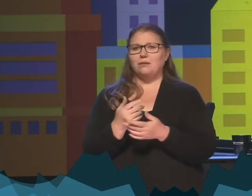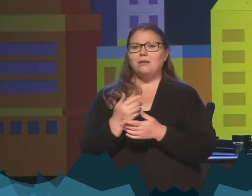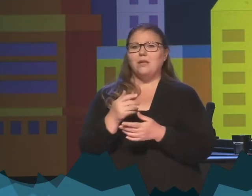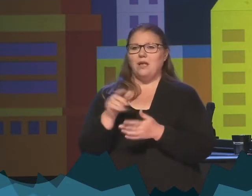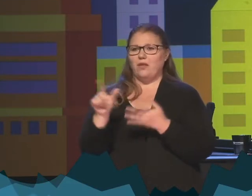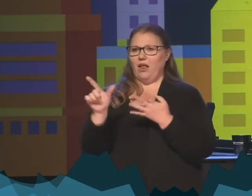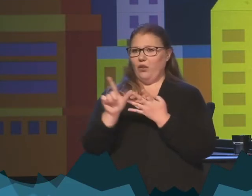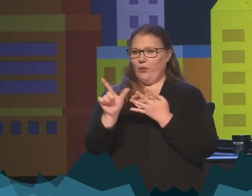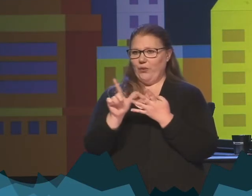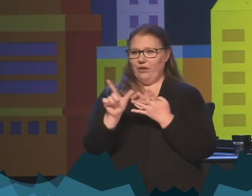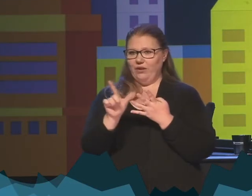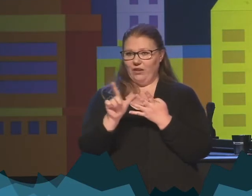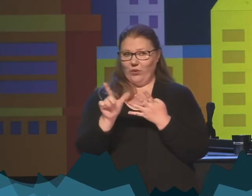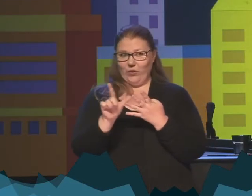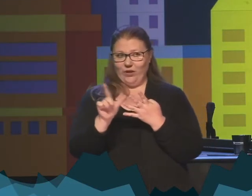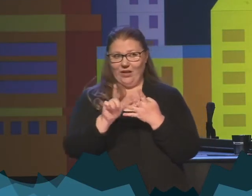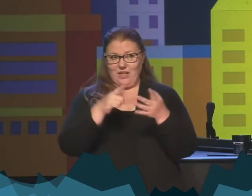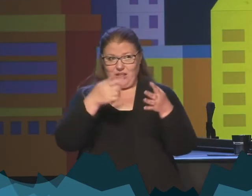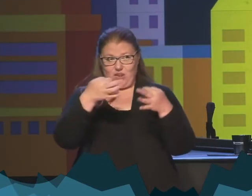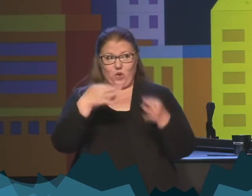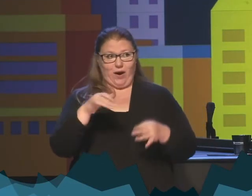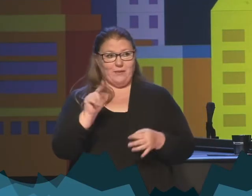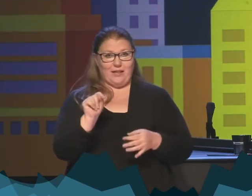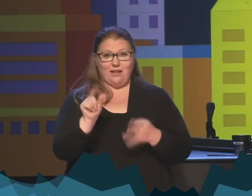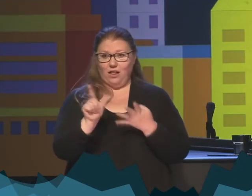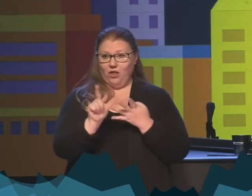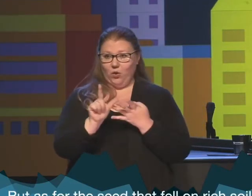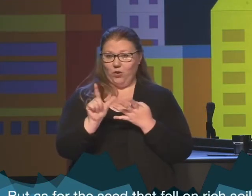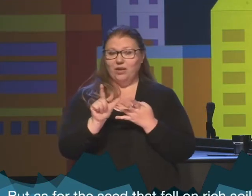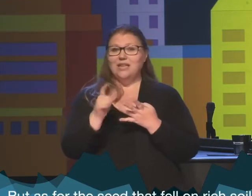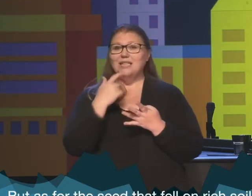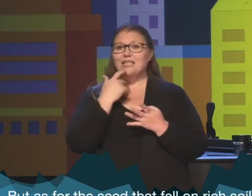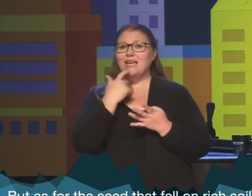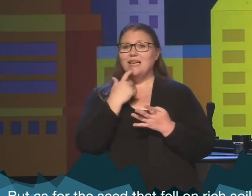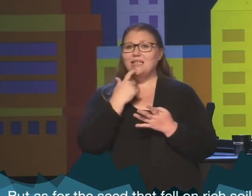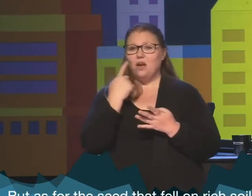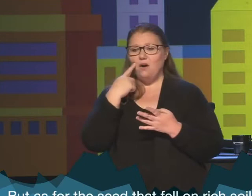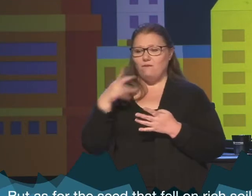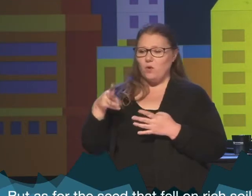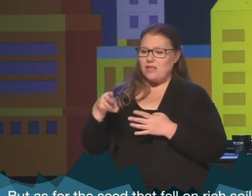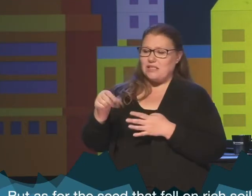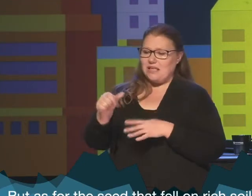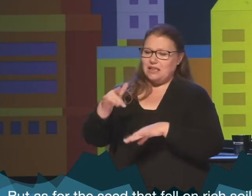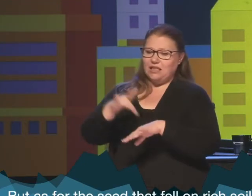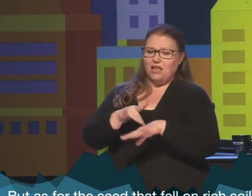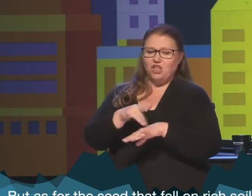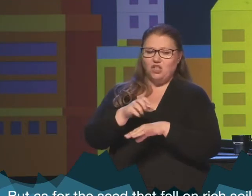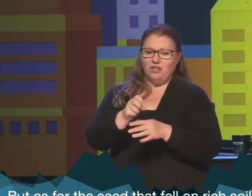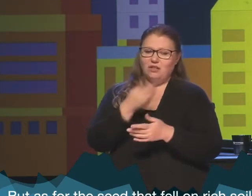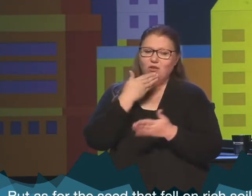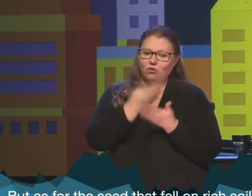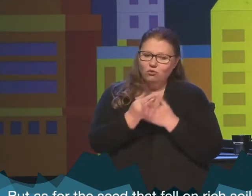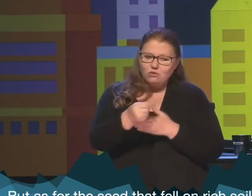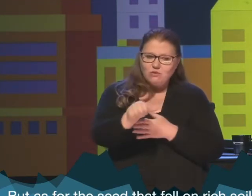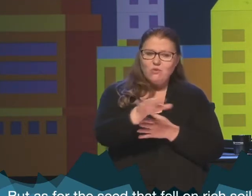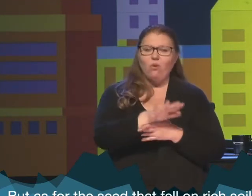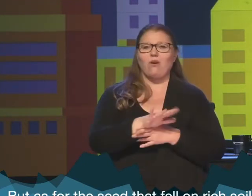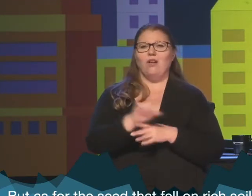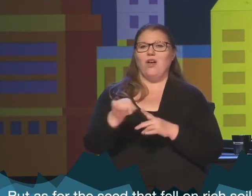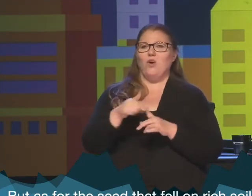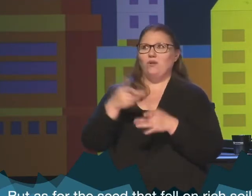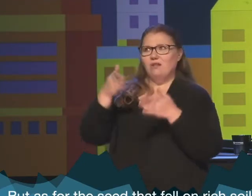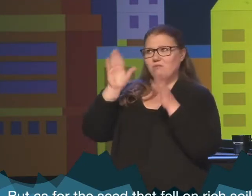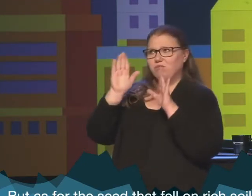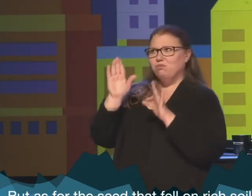this. I like the way Luke finishes out. Luke says this, as for the seed that fell on the rich soil, they are the ones who, when they have heard the